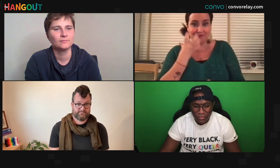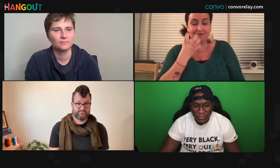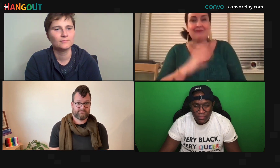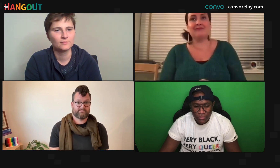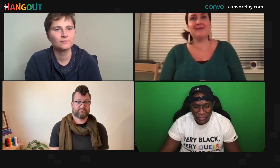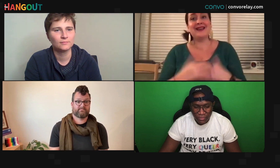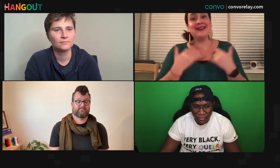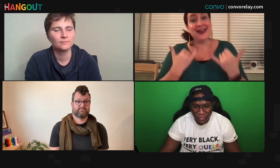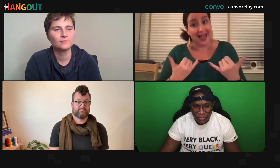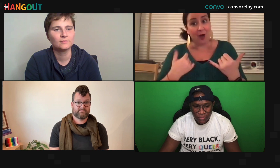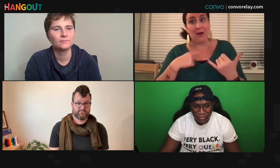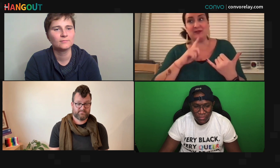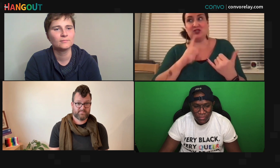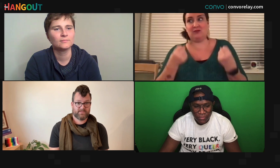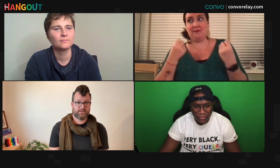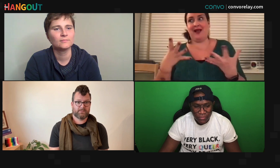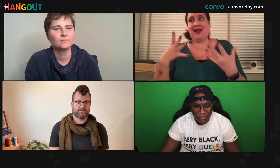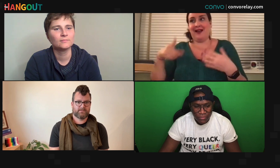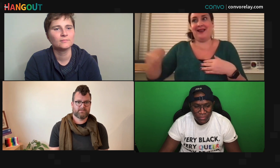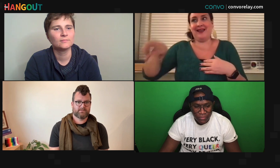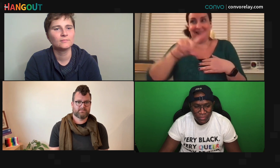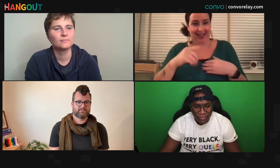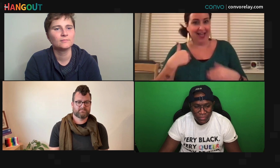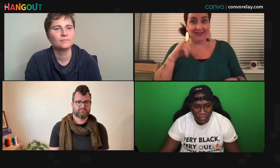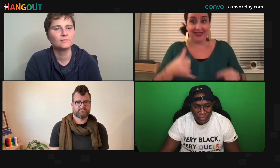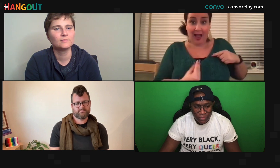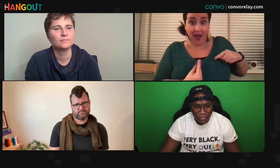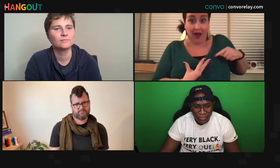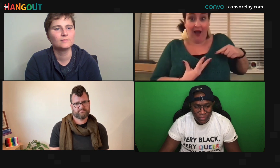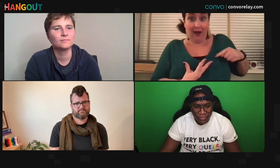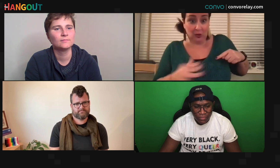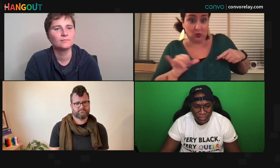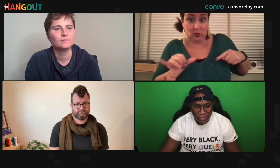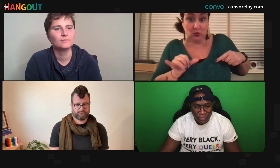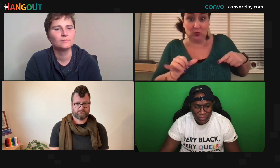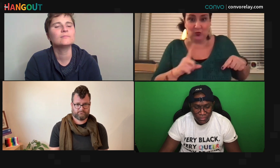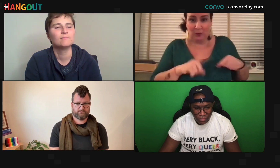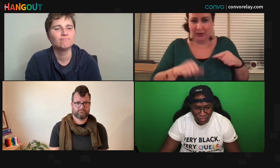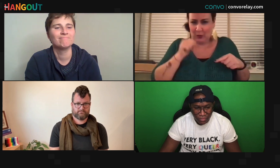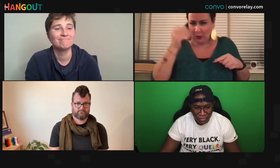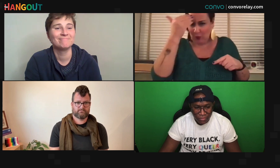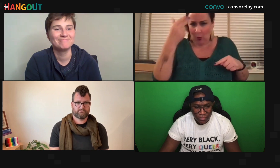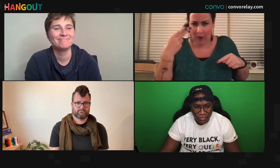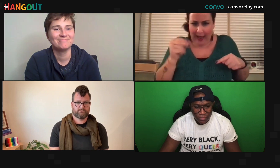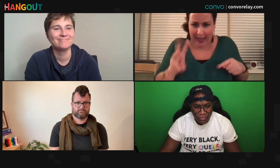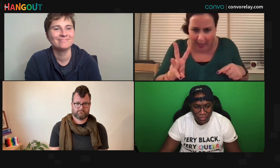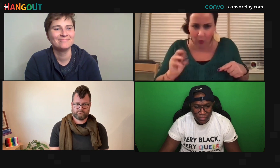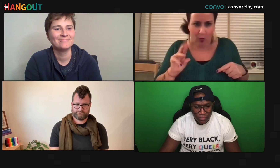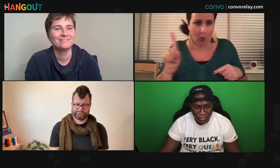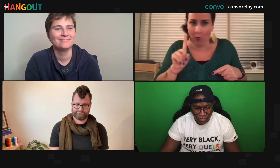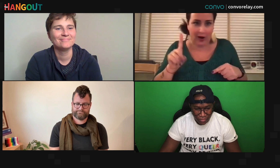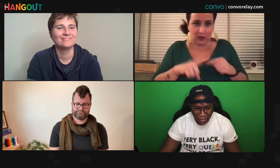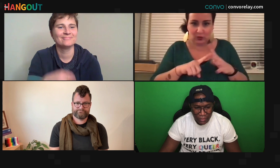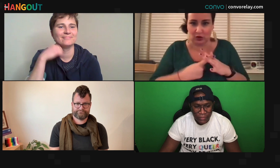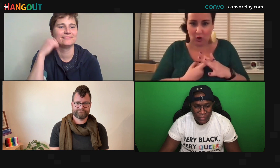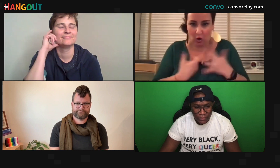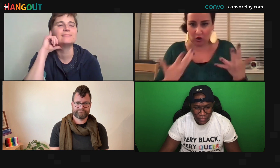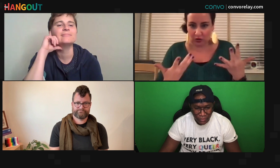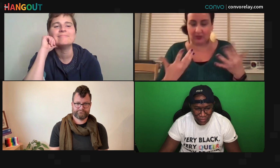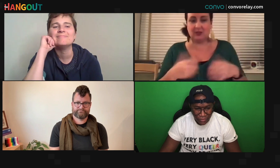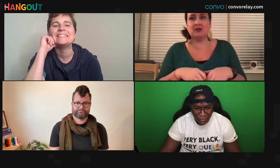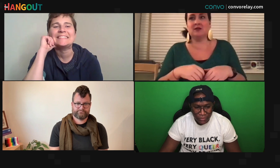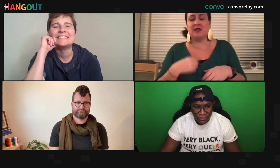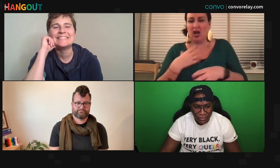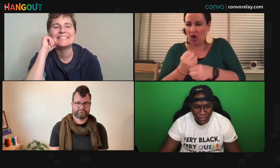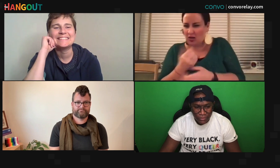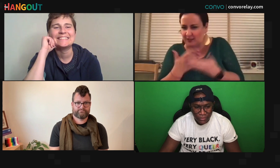within your books. Mm-hmm. I think that representation these days is very critical. Having that spark as well and